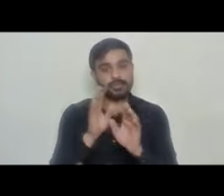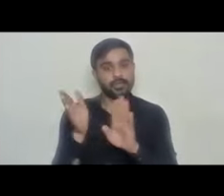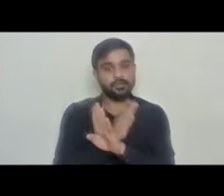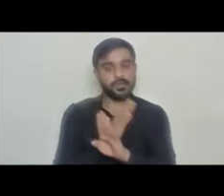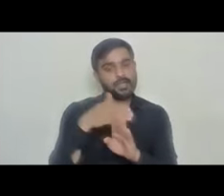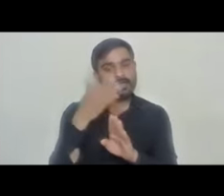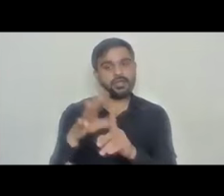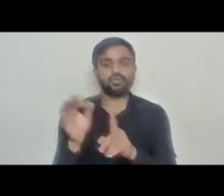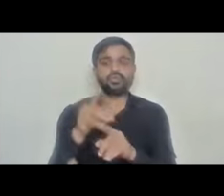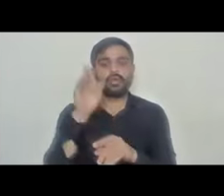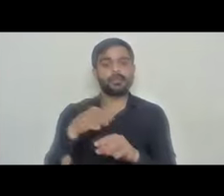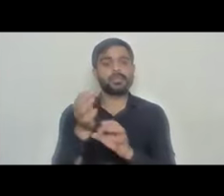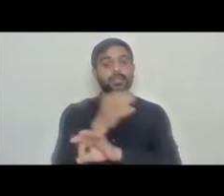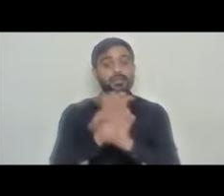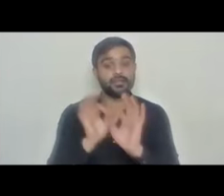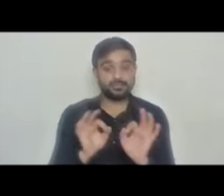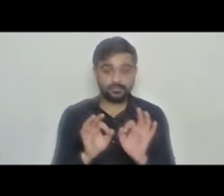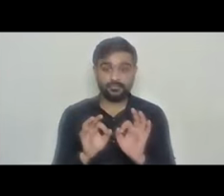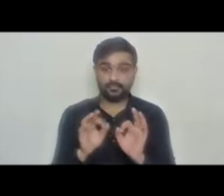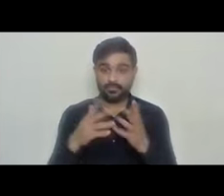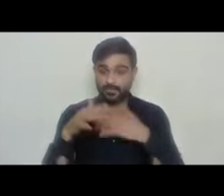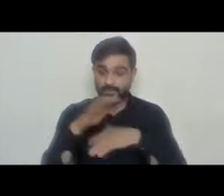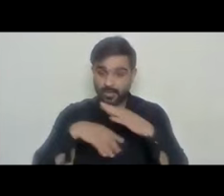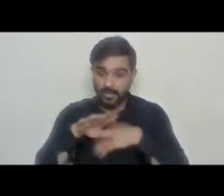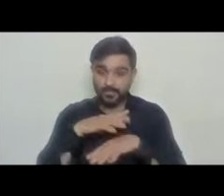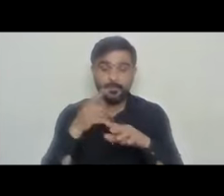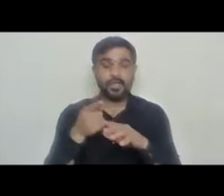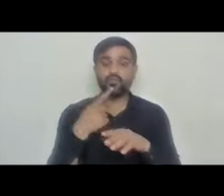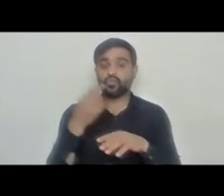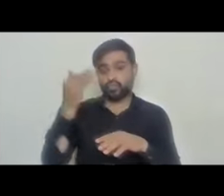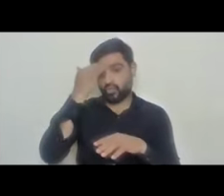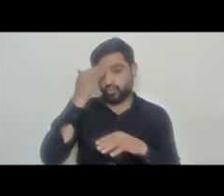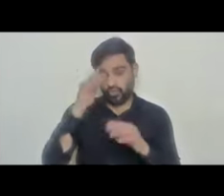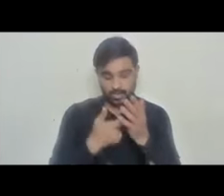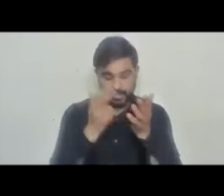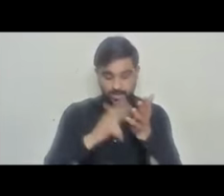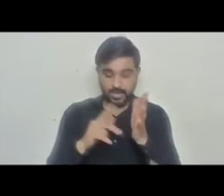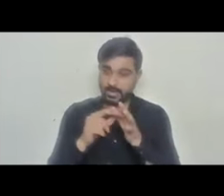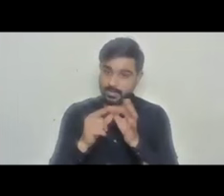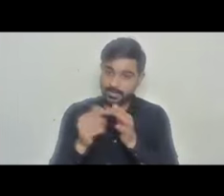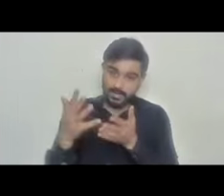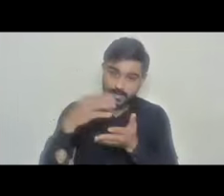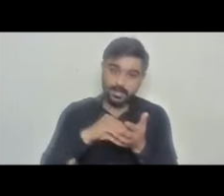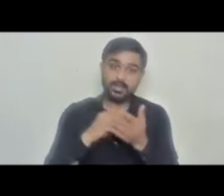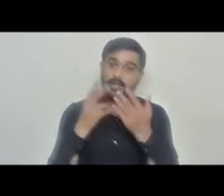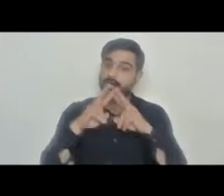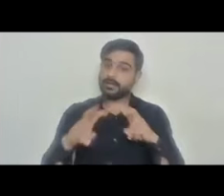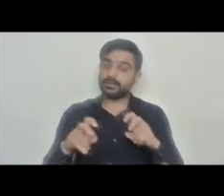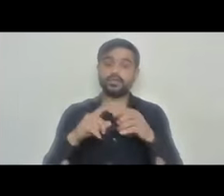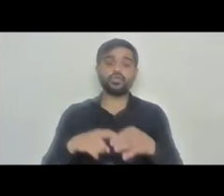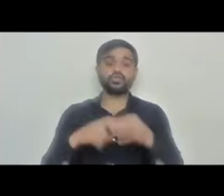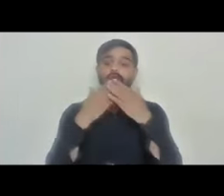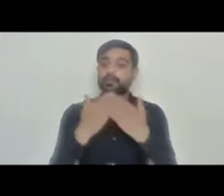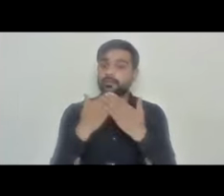beforehand. You have a set analysis plan that you'll run on the data you collect through these measures. Qualitative studies